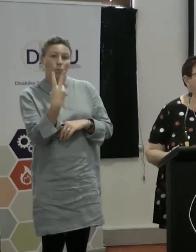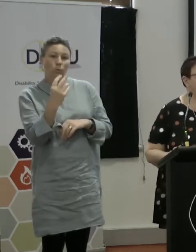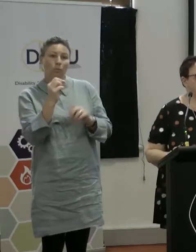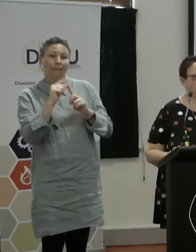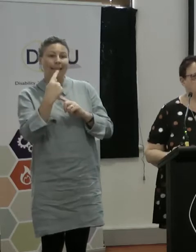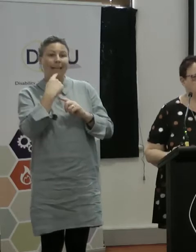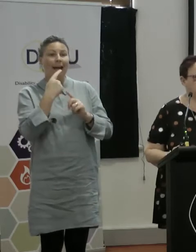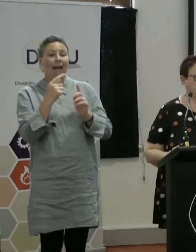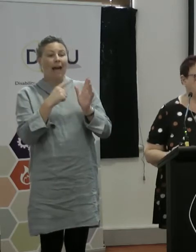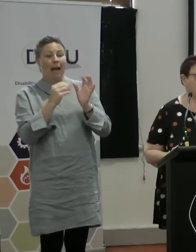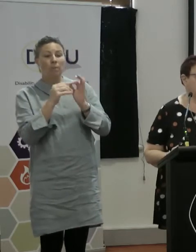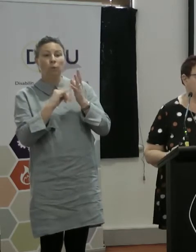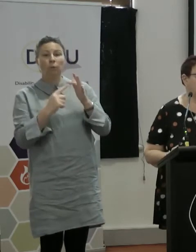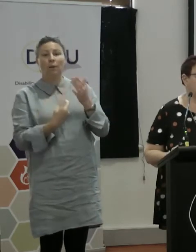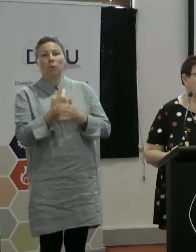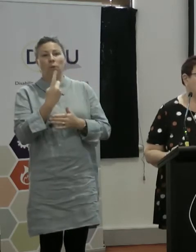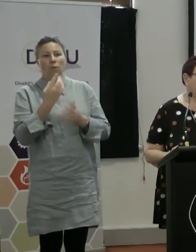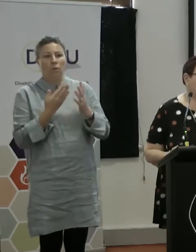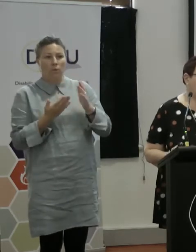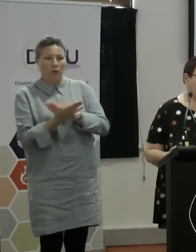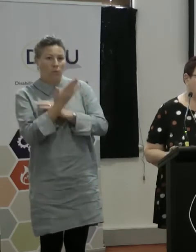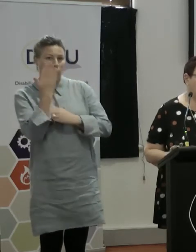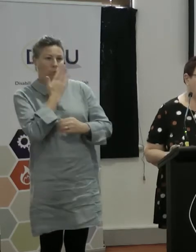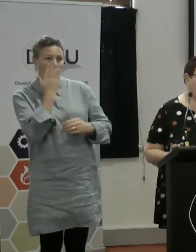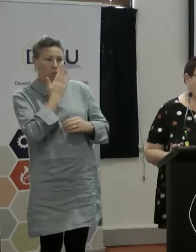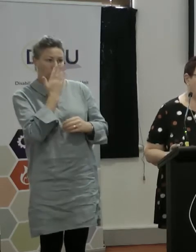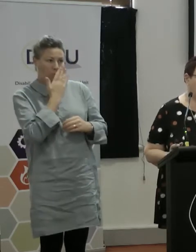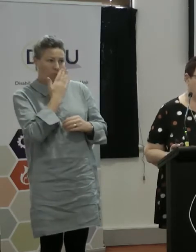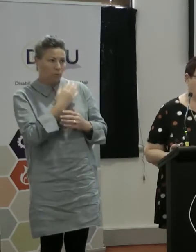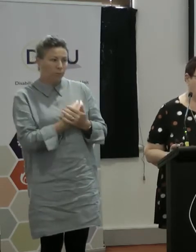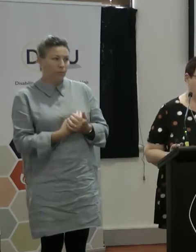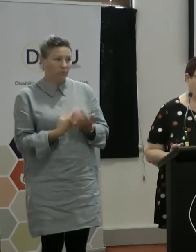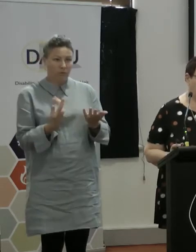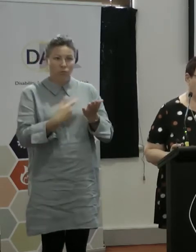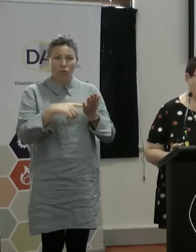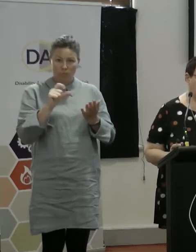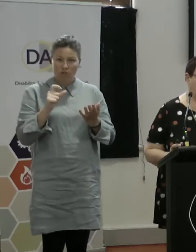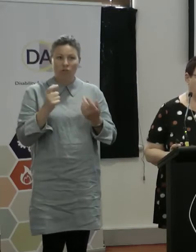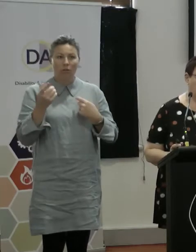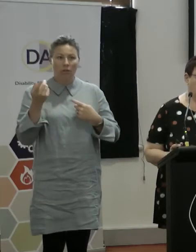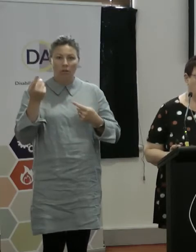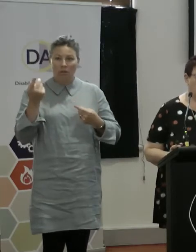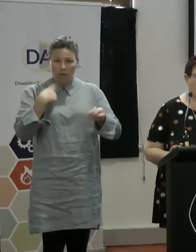school. So what the Commission was hearing, and the Commission did